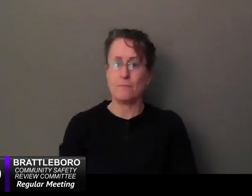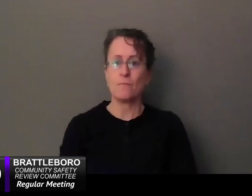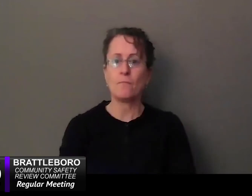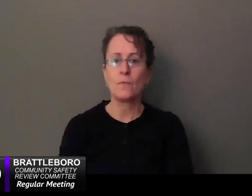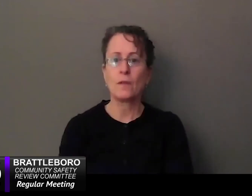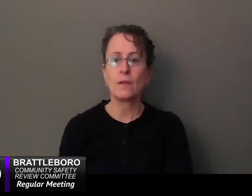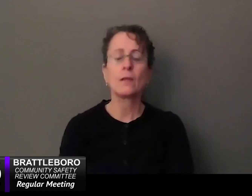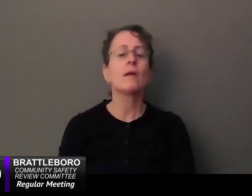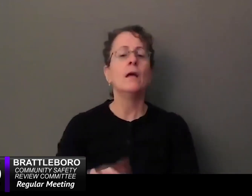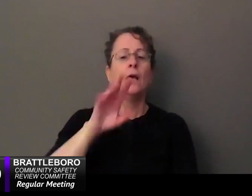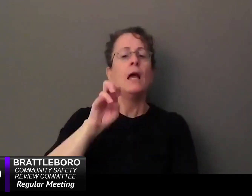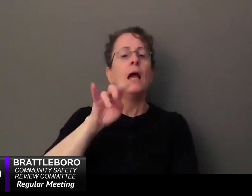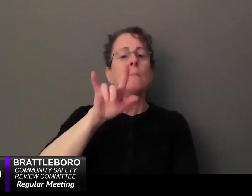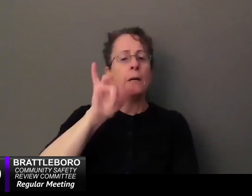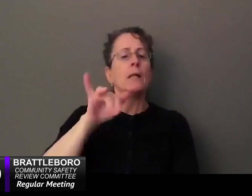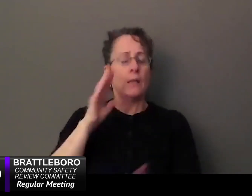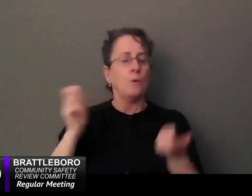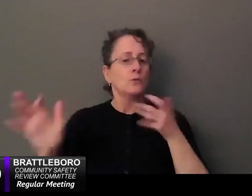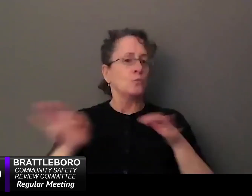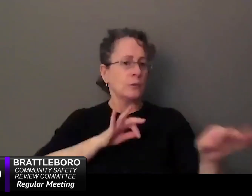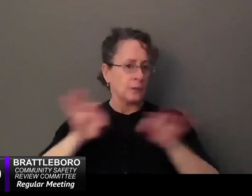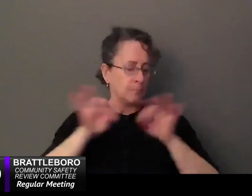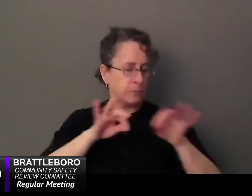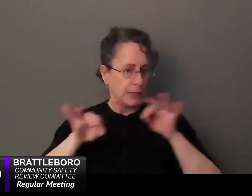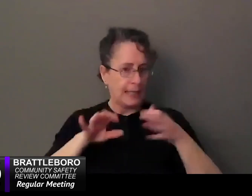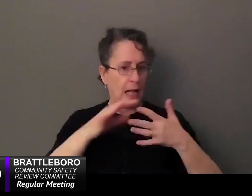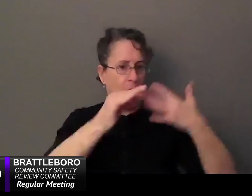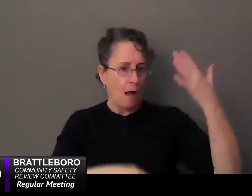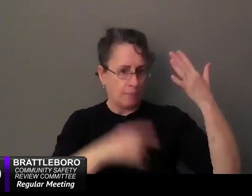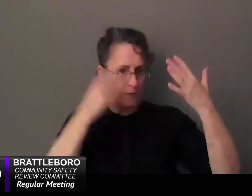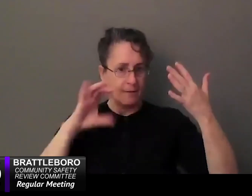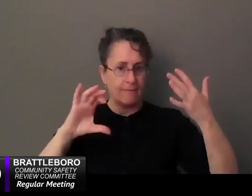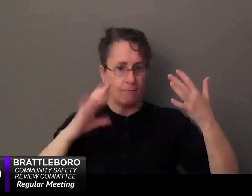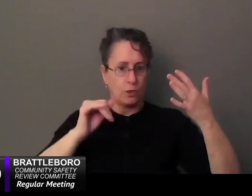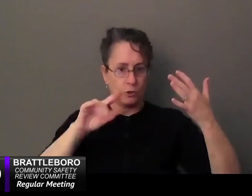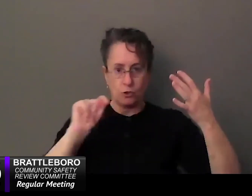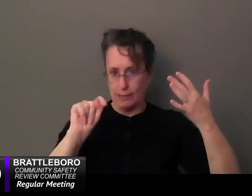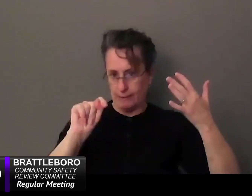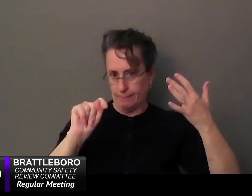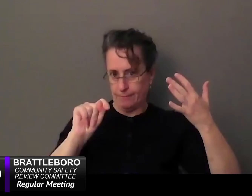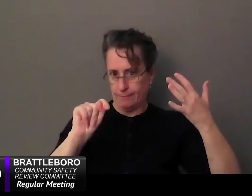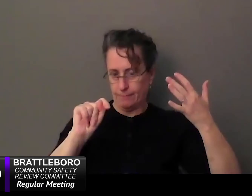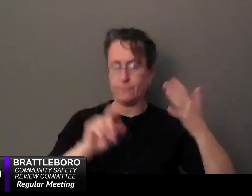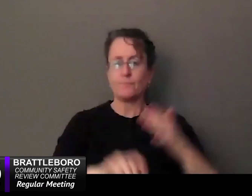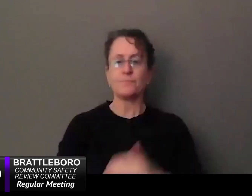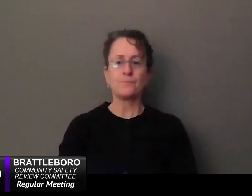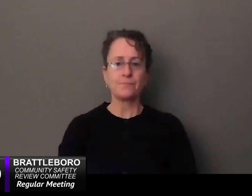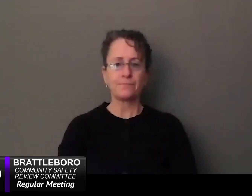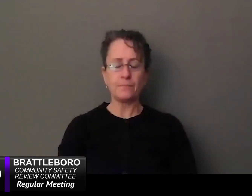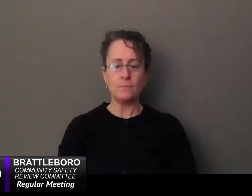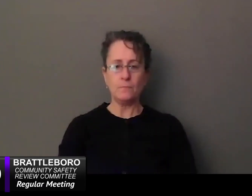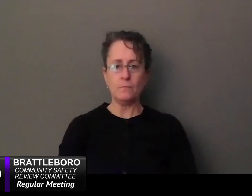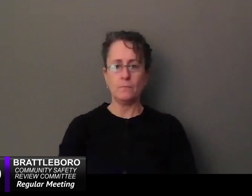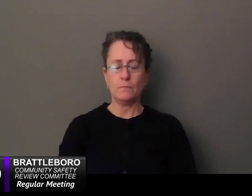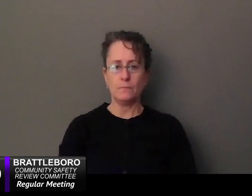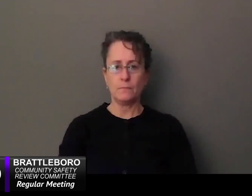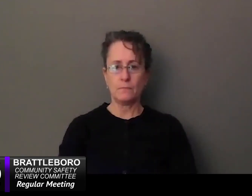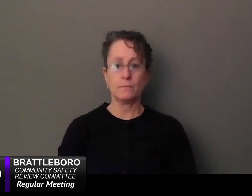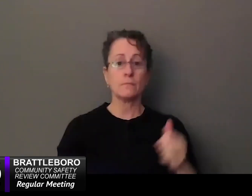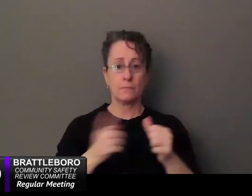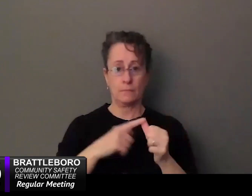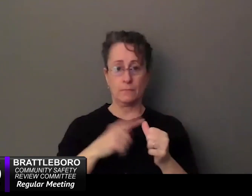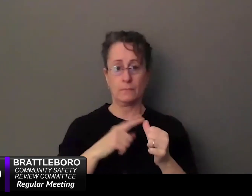all what the chat options are so that we can get clear about what our options are. So the options